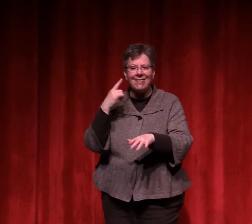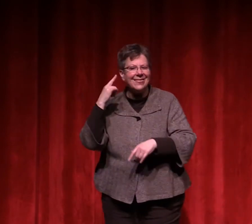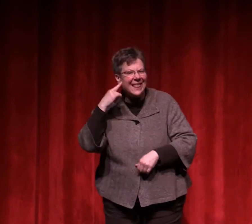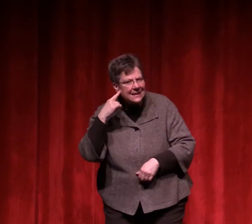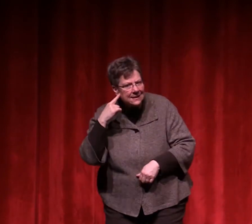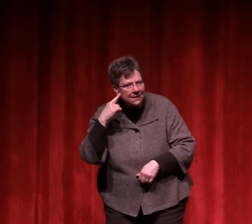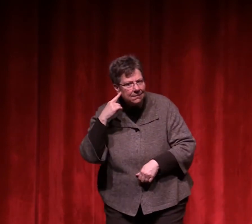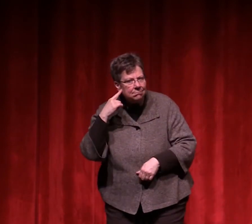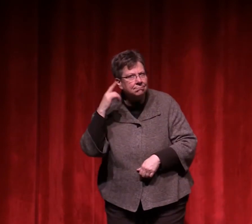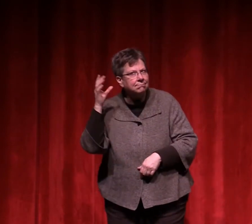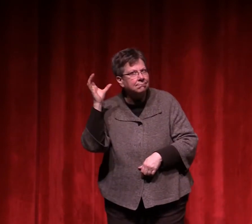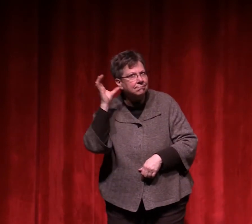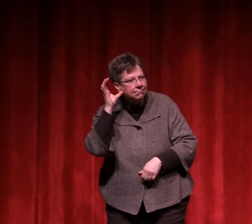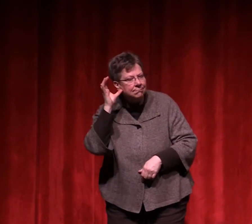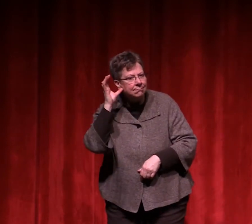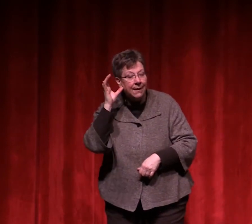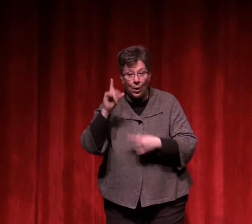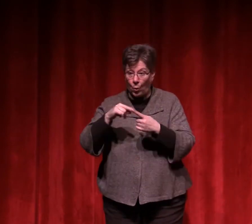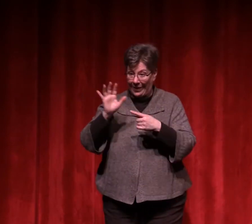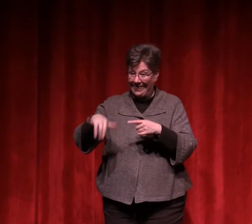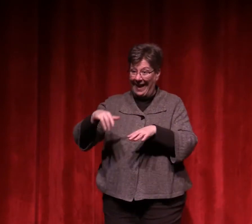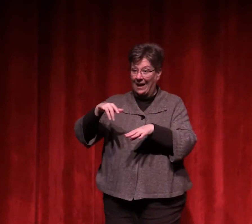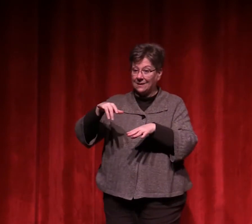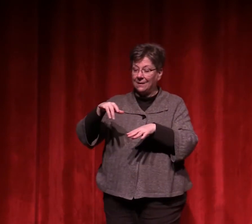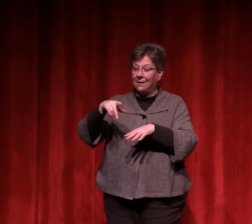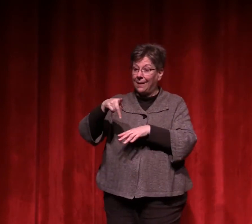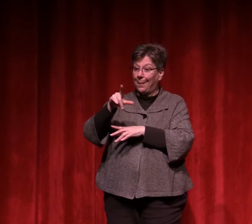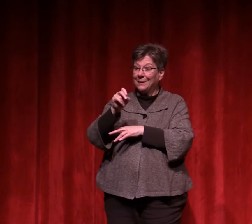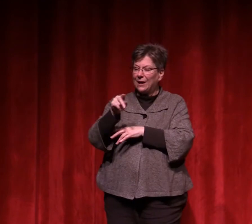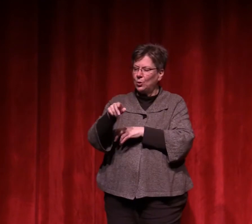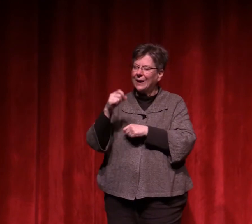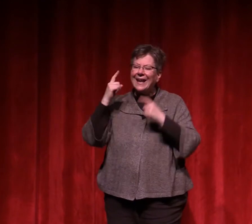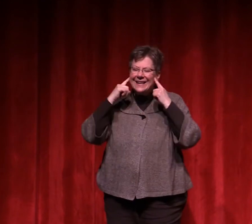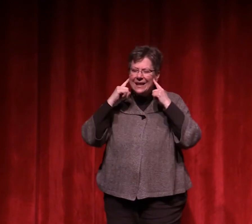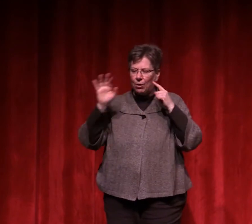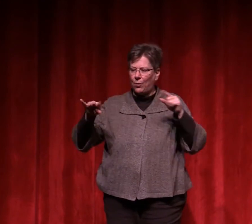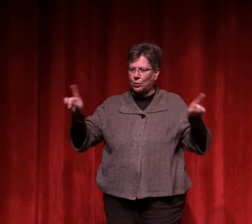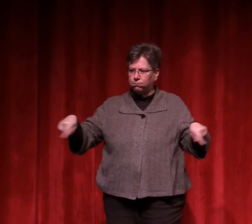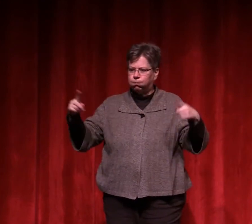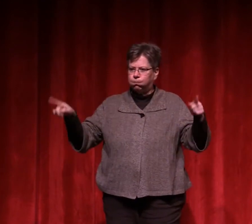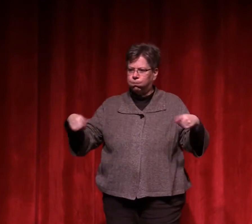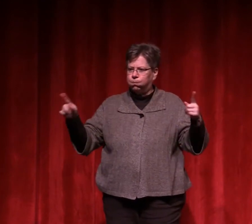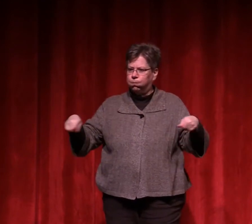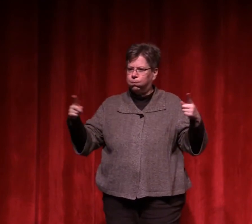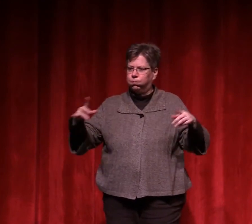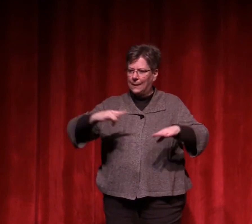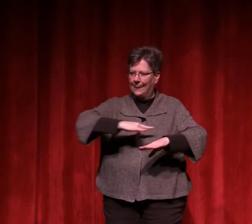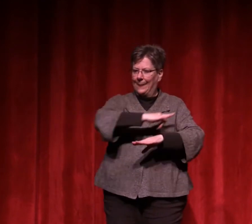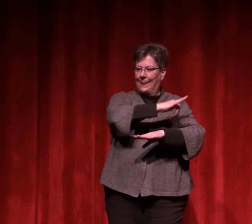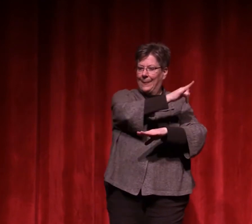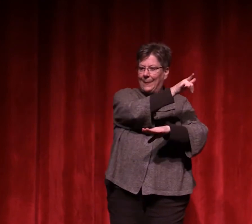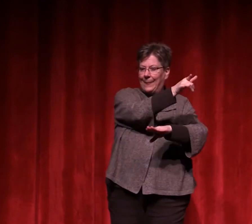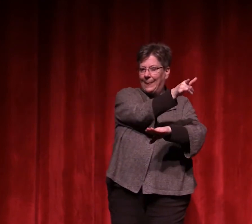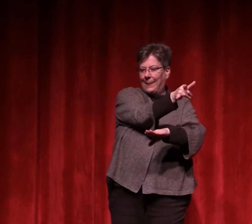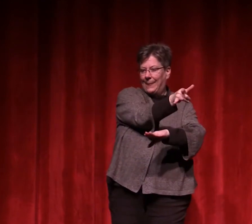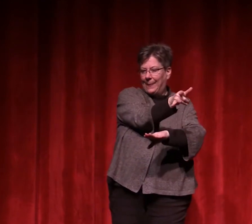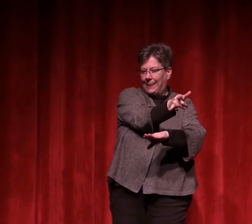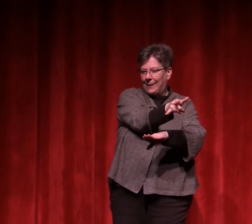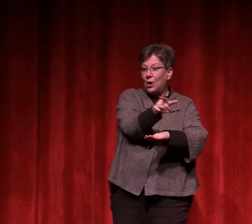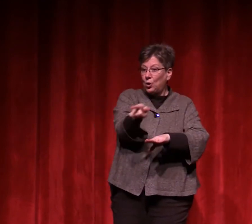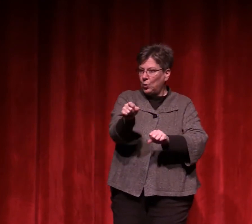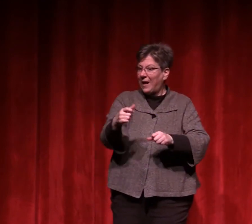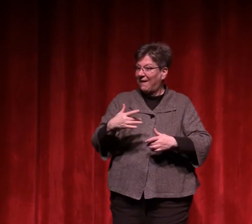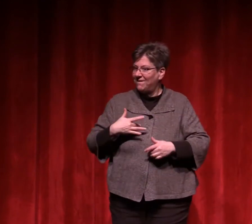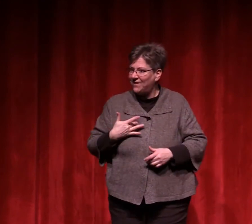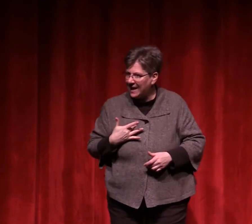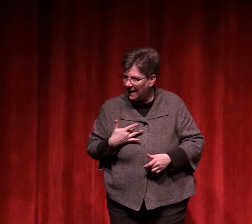plane came into the valley, you can hear those two 1,200 horsepower Pratt & Whitney's, and it's a two-for-one deal. You feel it in